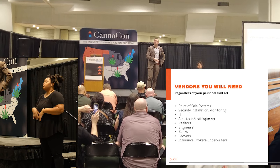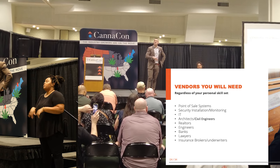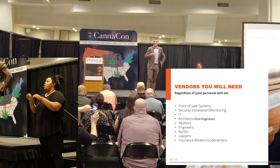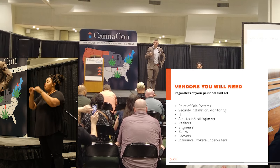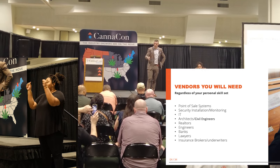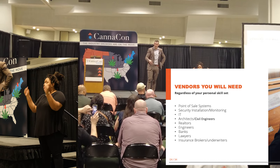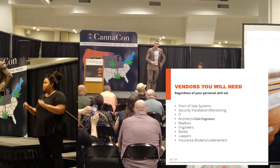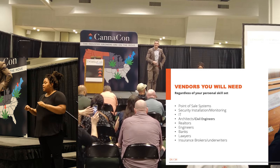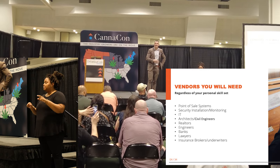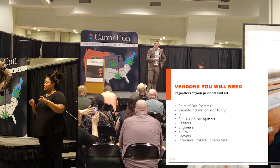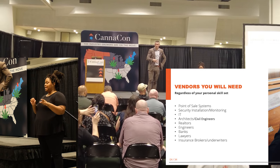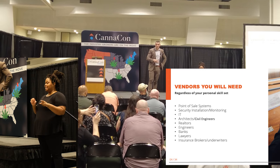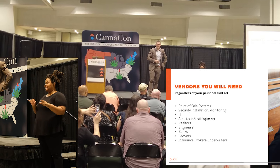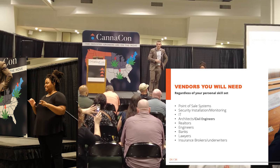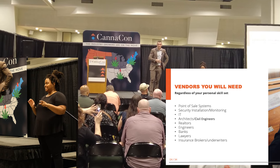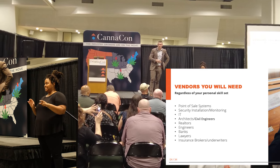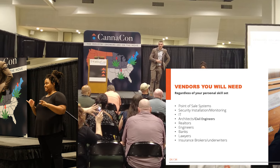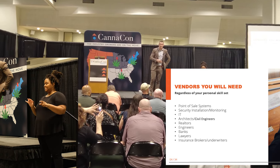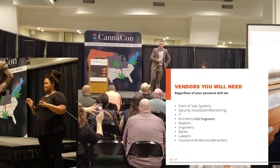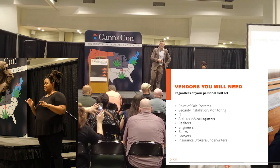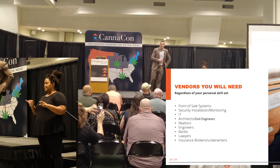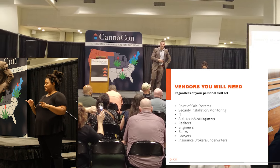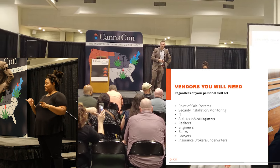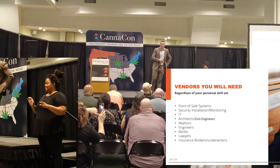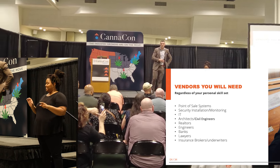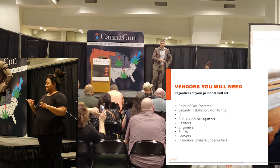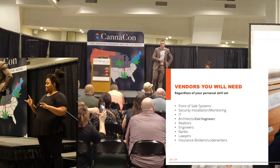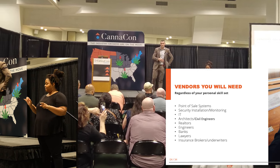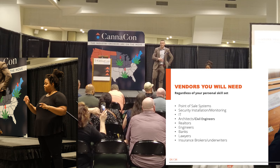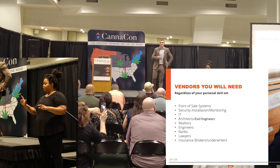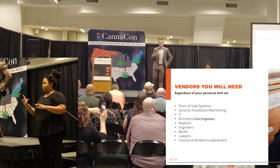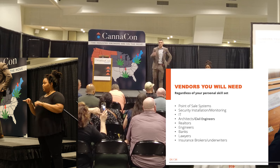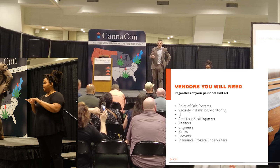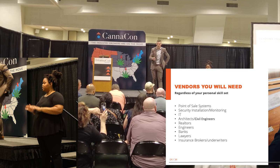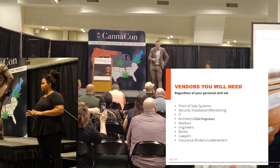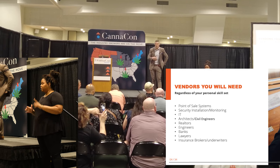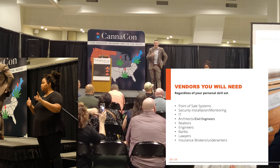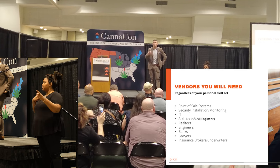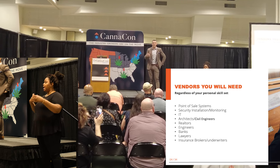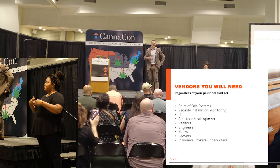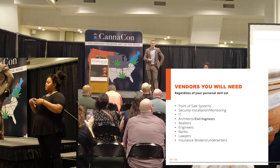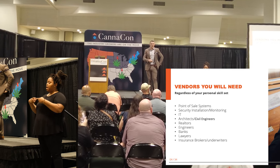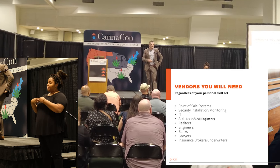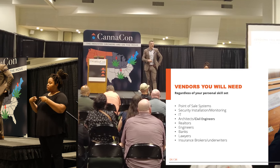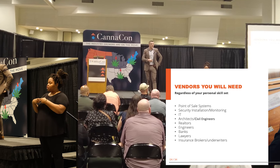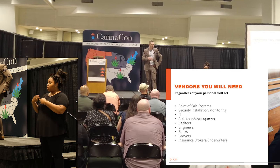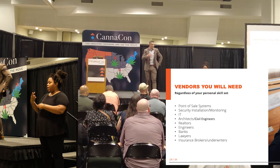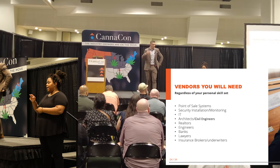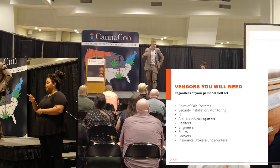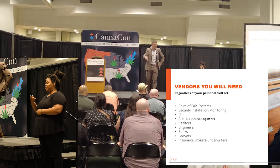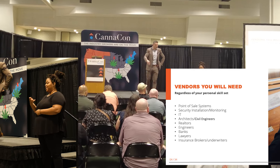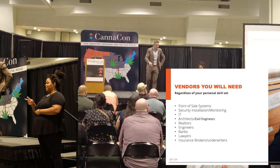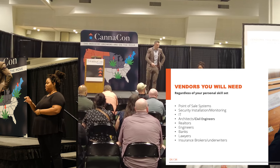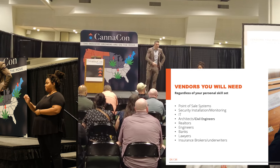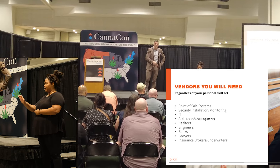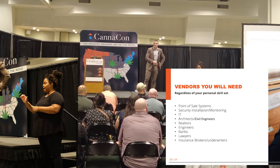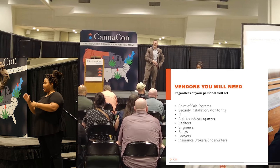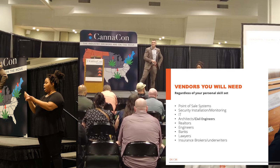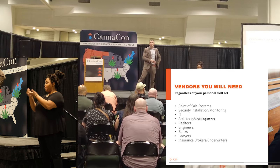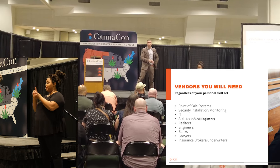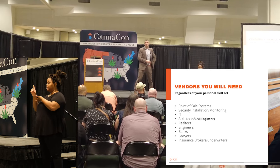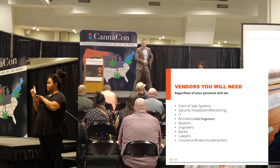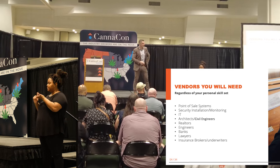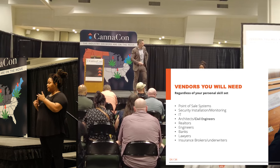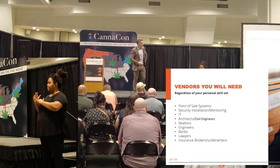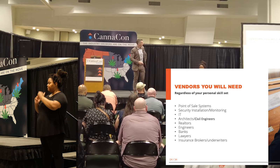Architects and civil engineers do come into play down the road once we've won the lottery. We're going through the process of doing electrical and HVAC and designing our production facility. If we're looking at